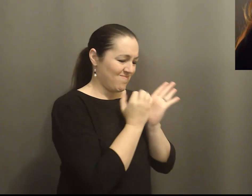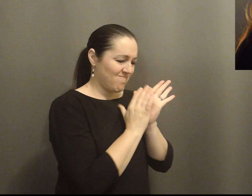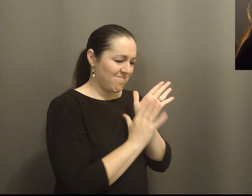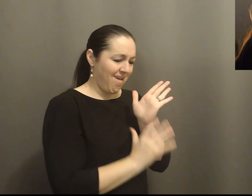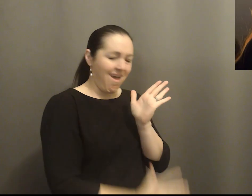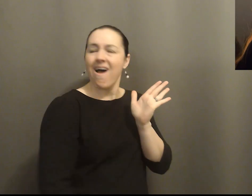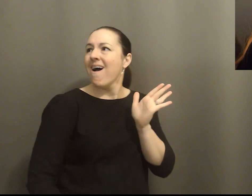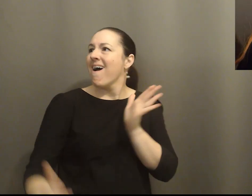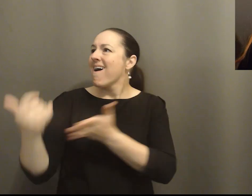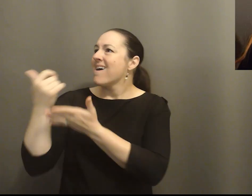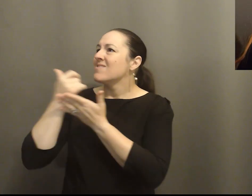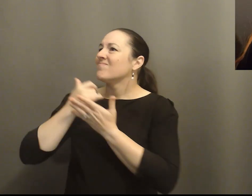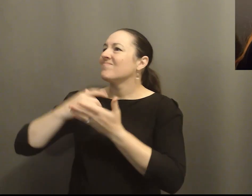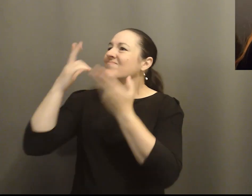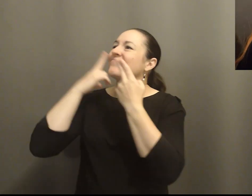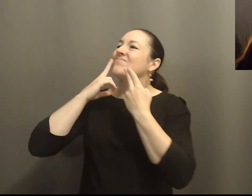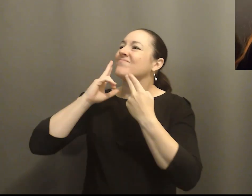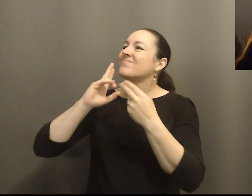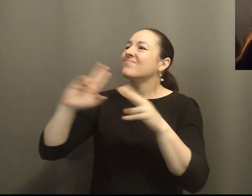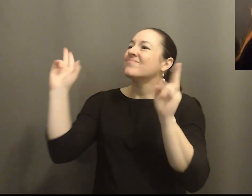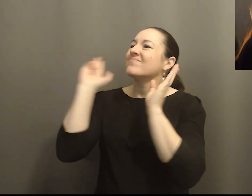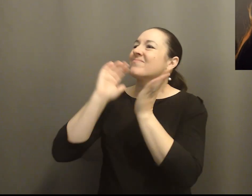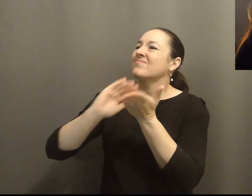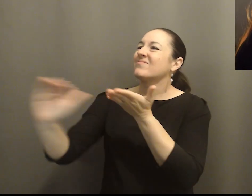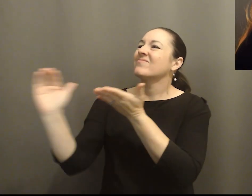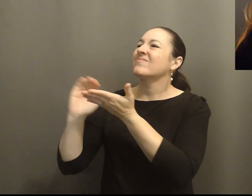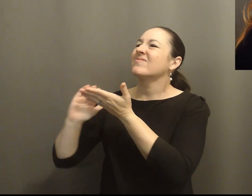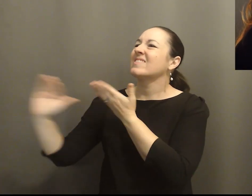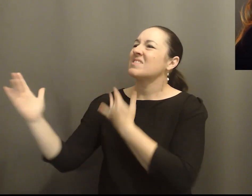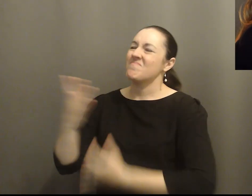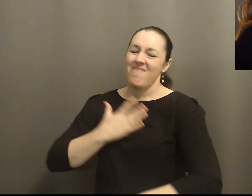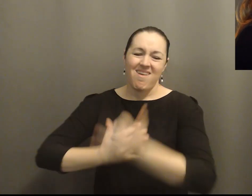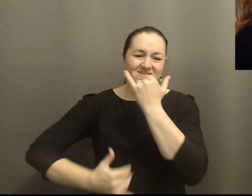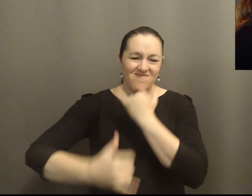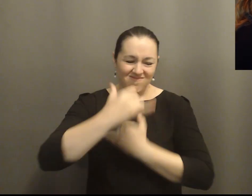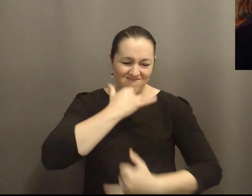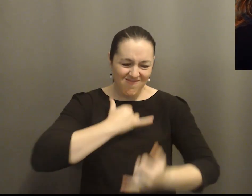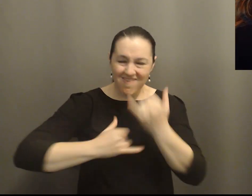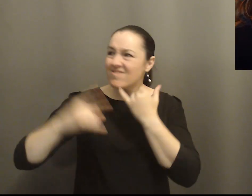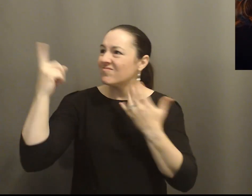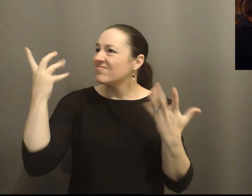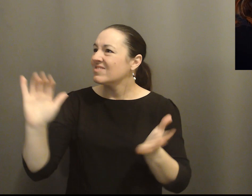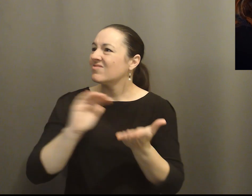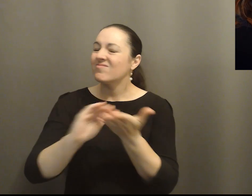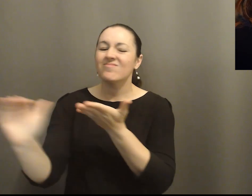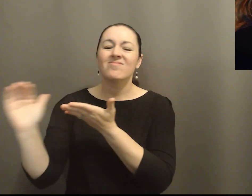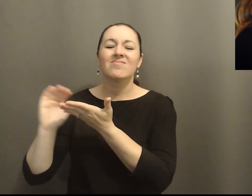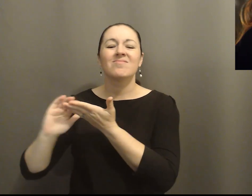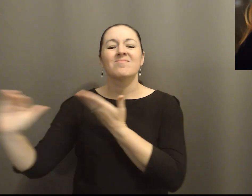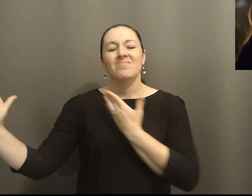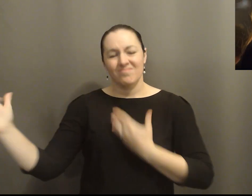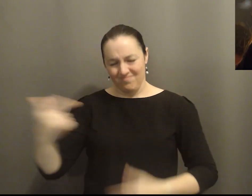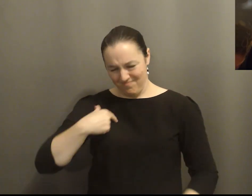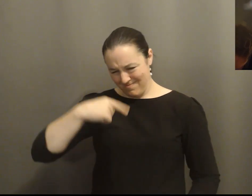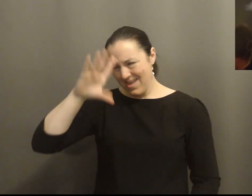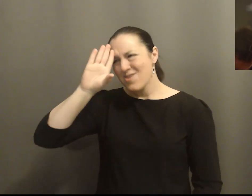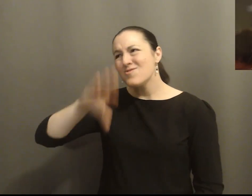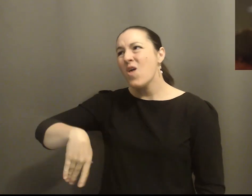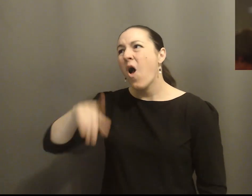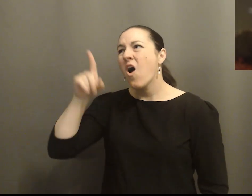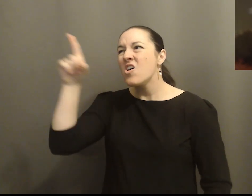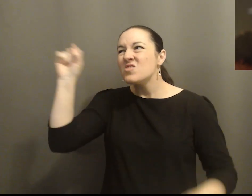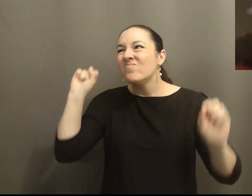me clean For the wrongs that you've redeemed Oh, I know